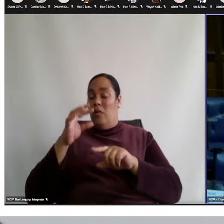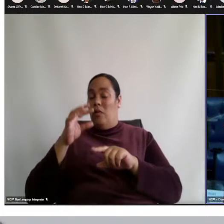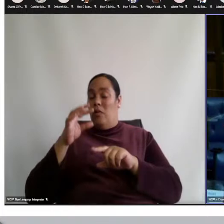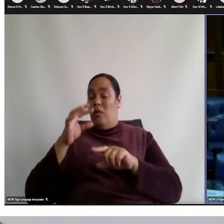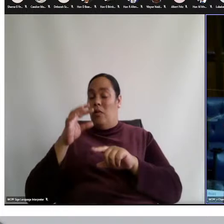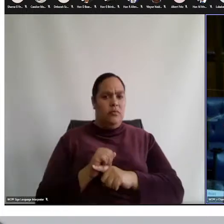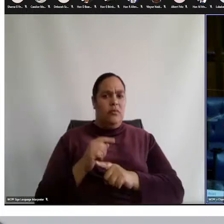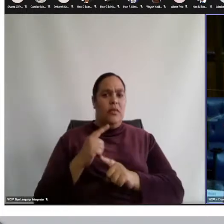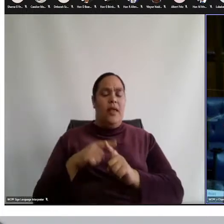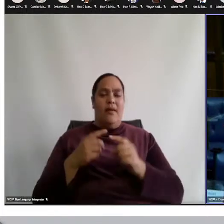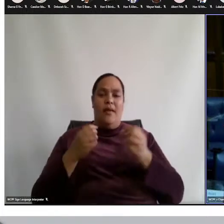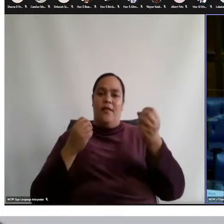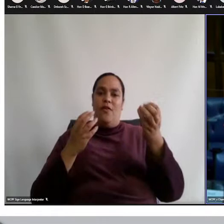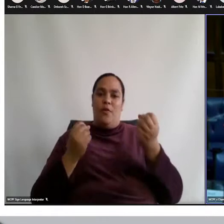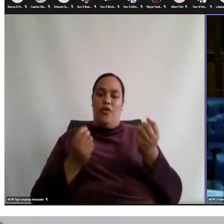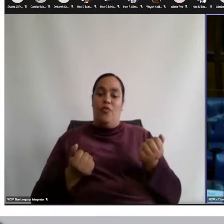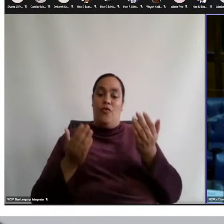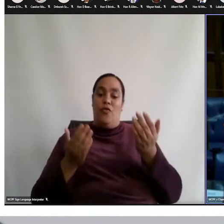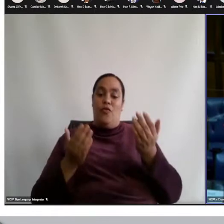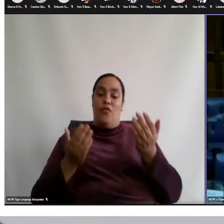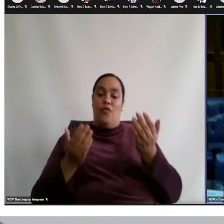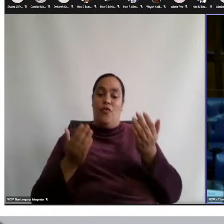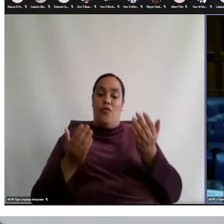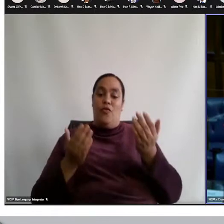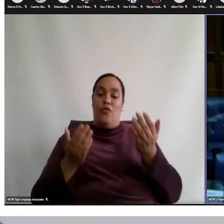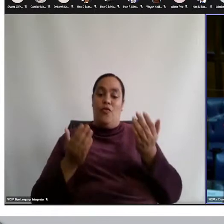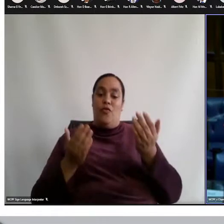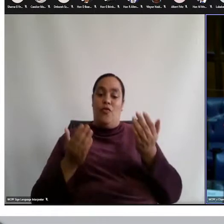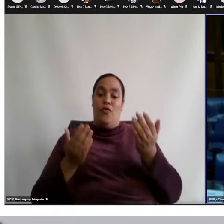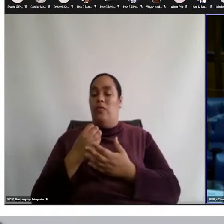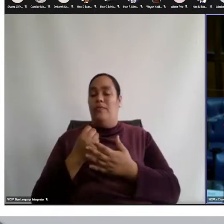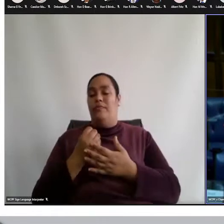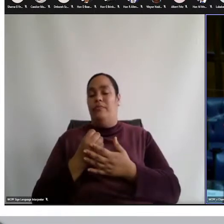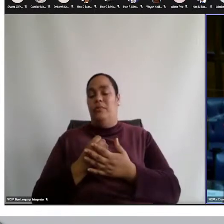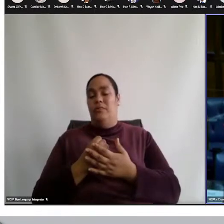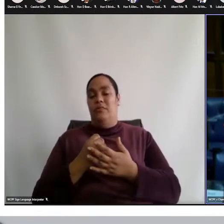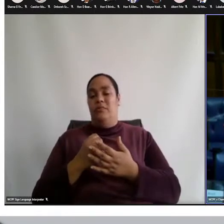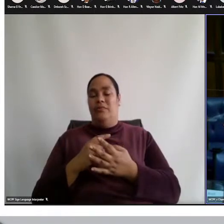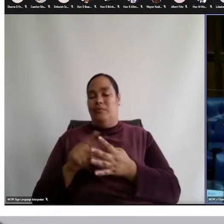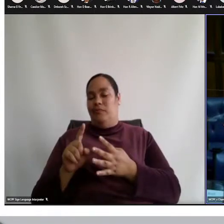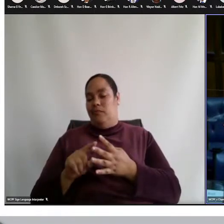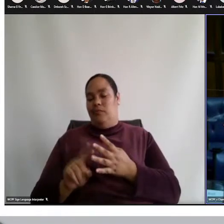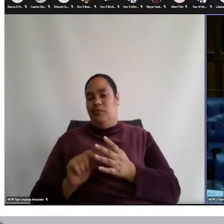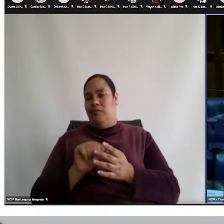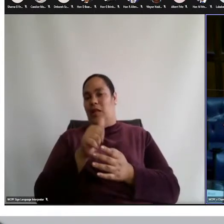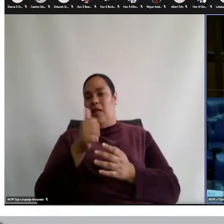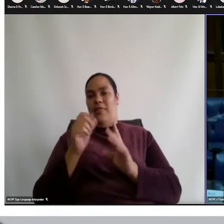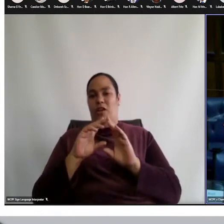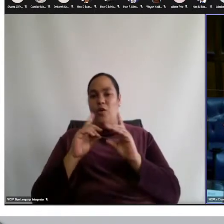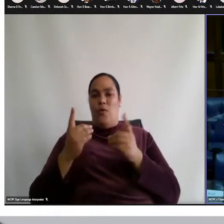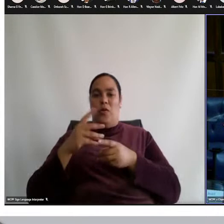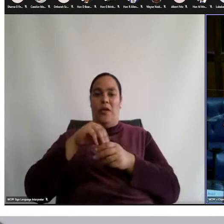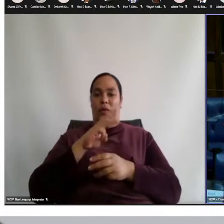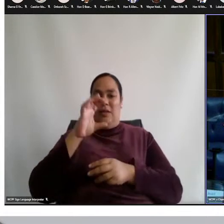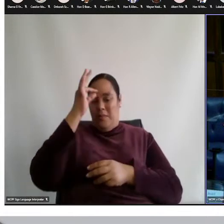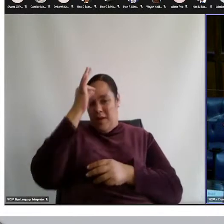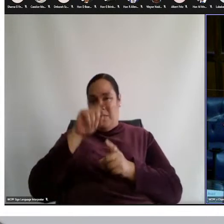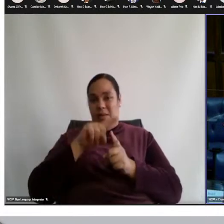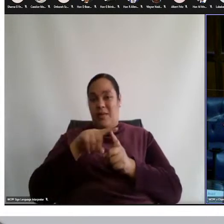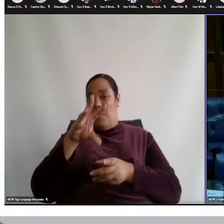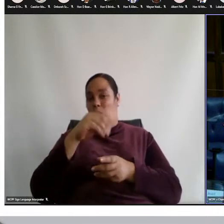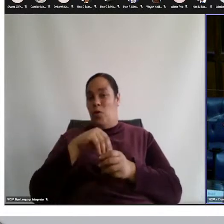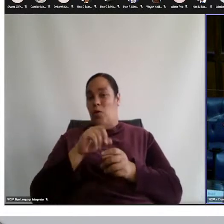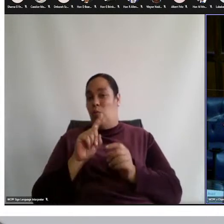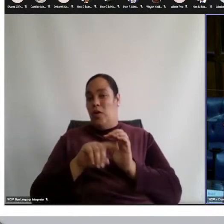exercise and information provided by a number of other departments in the Western Cape Government, including the